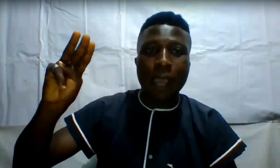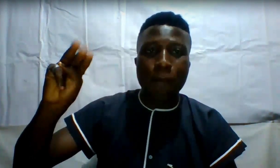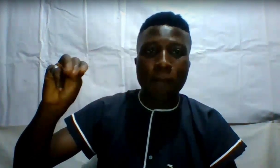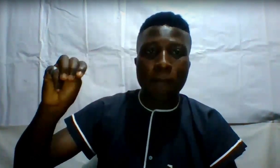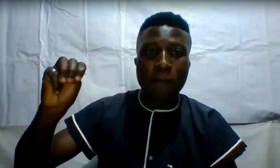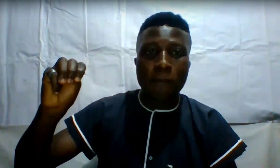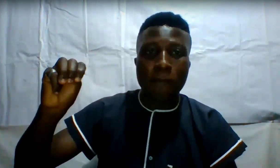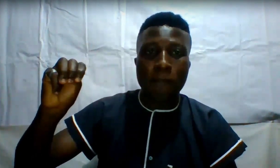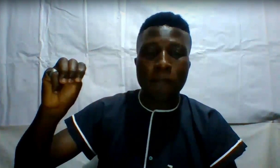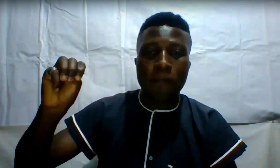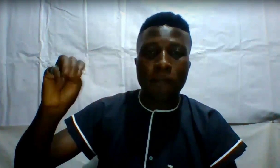N,